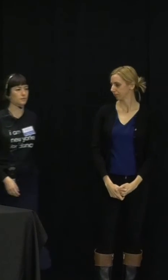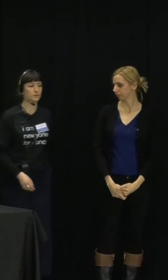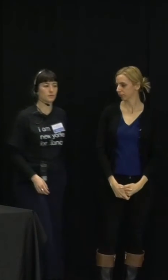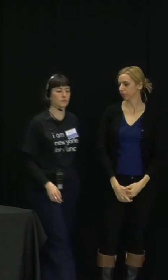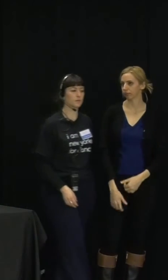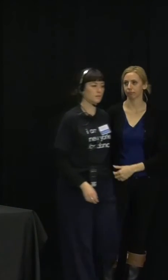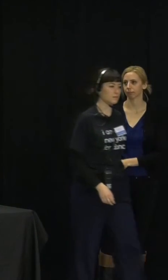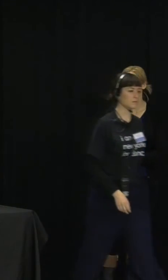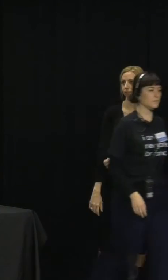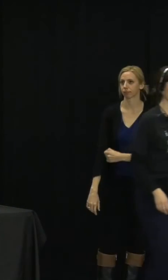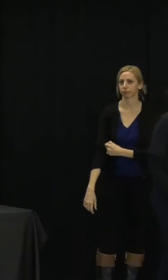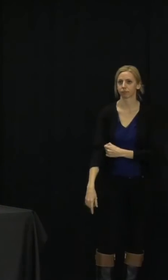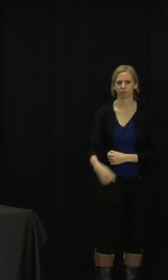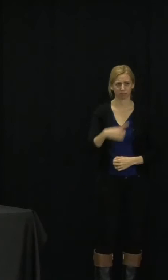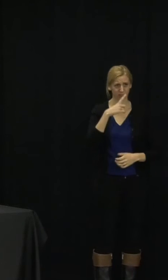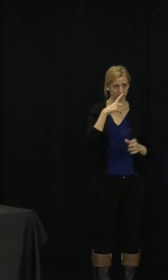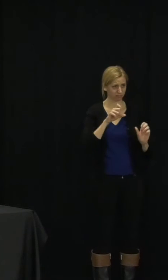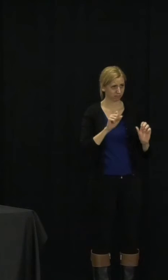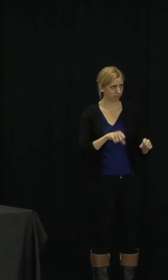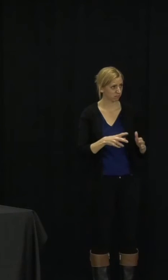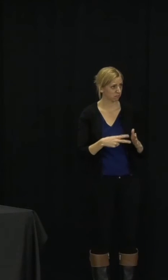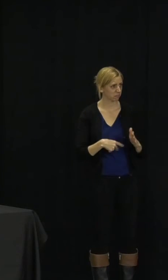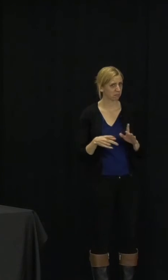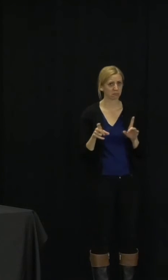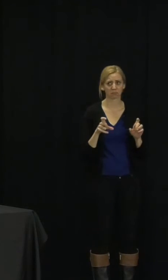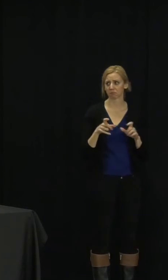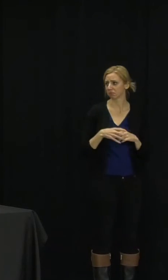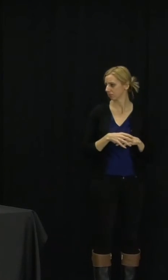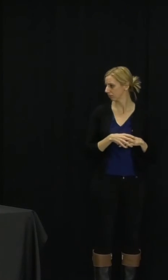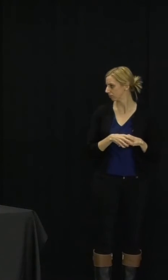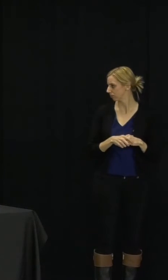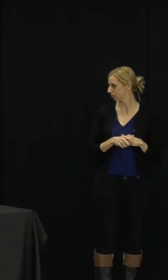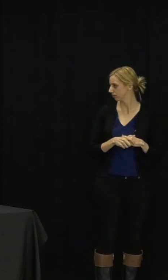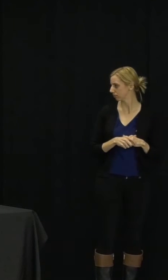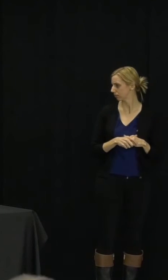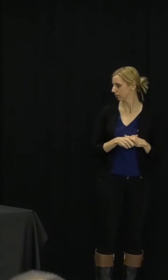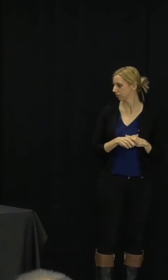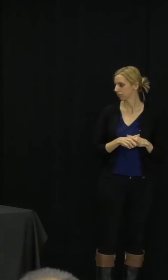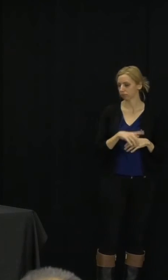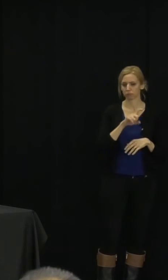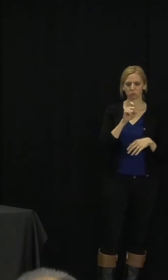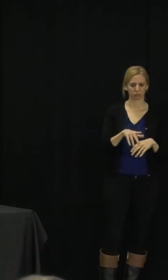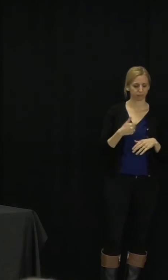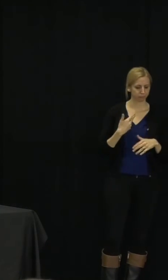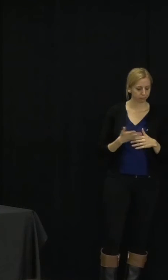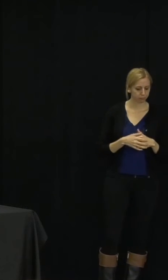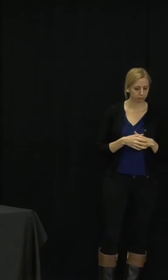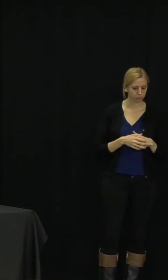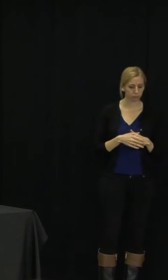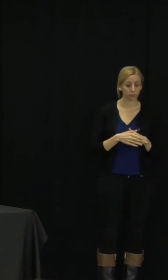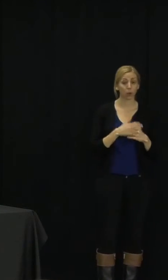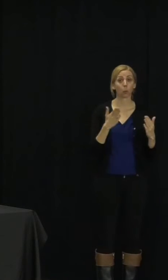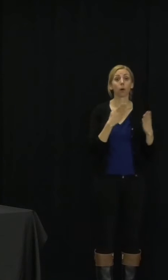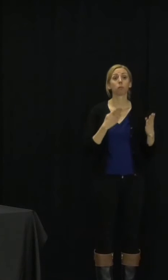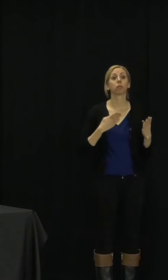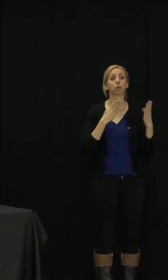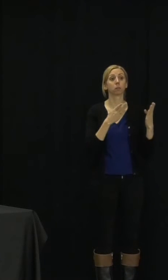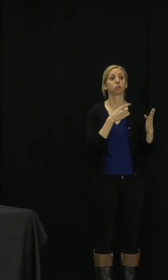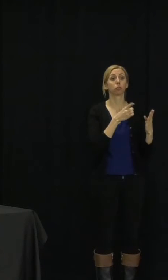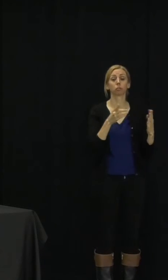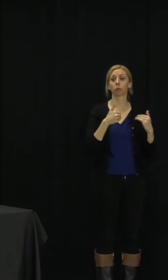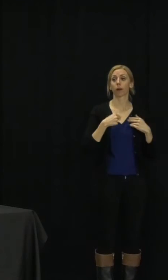can. The questions, in the interest of fostering diversity and inclusion here, are what can dance